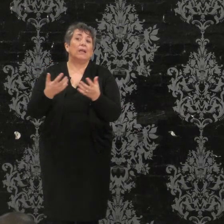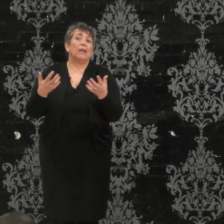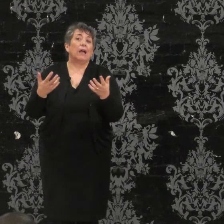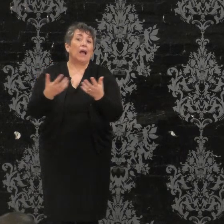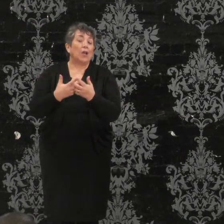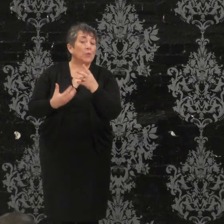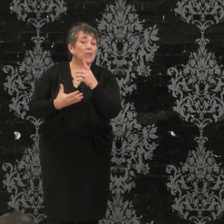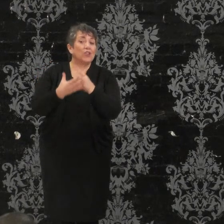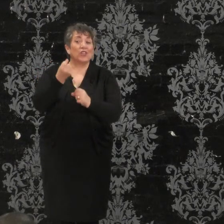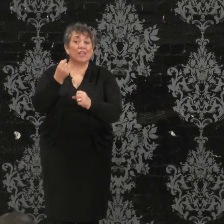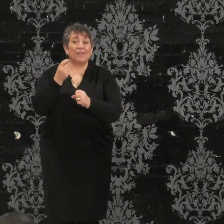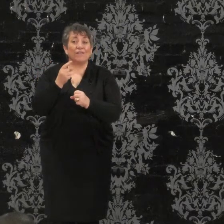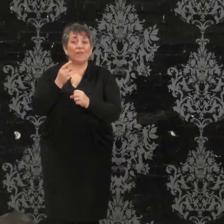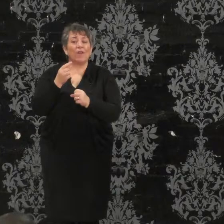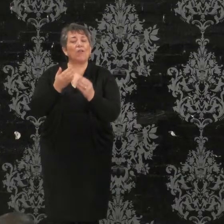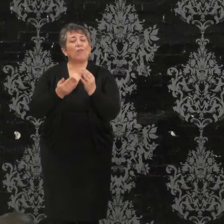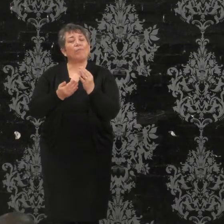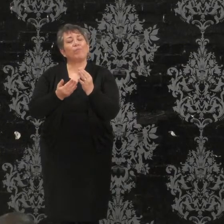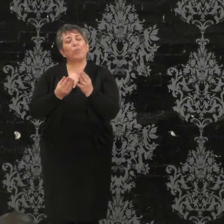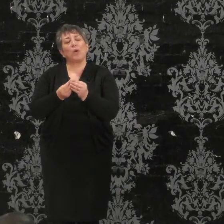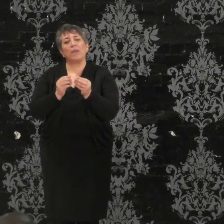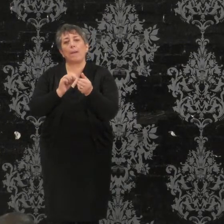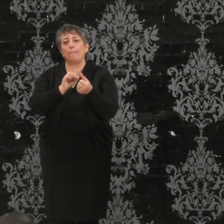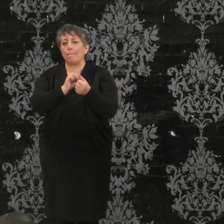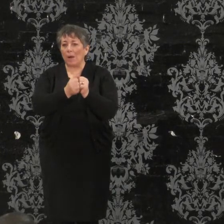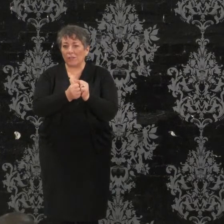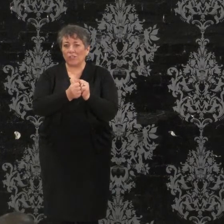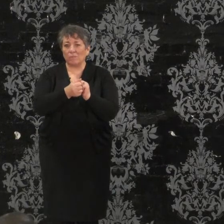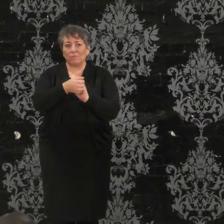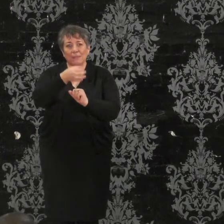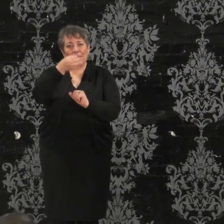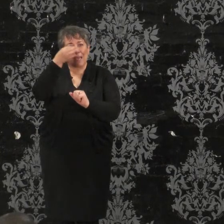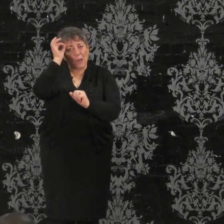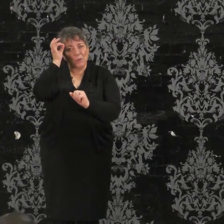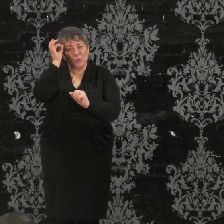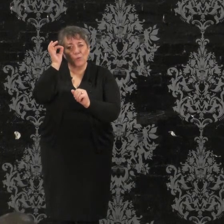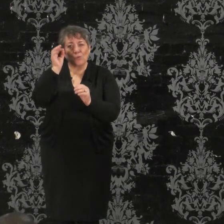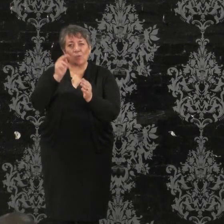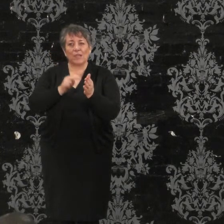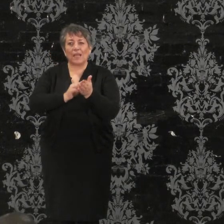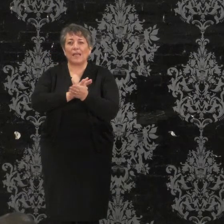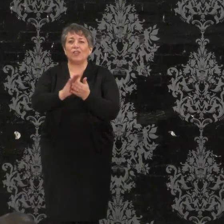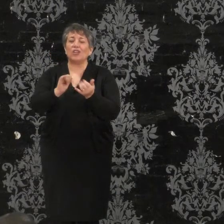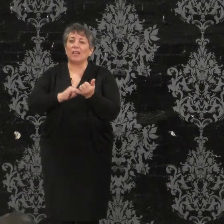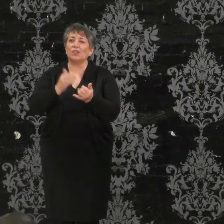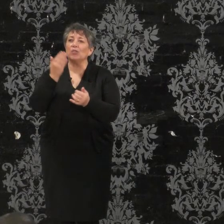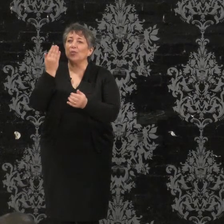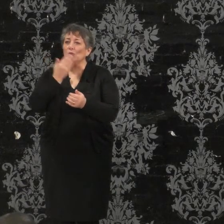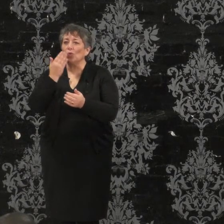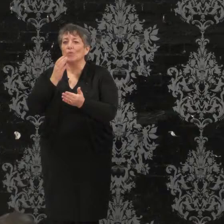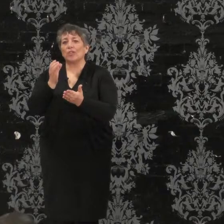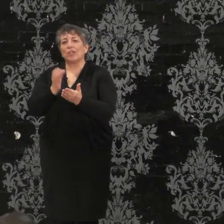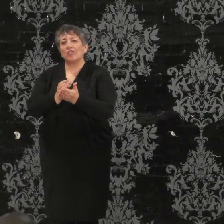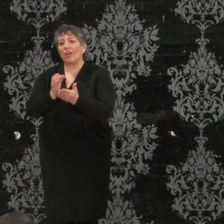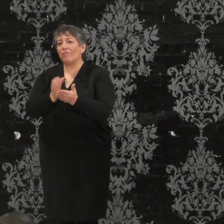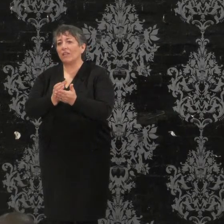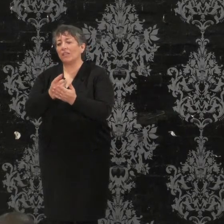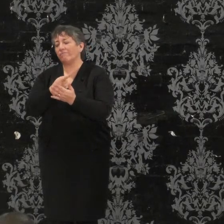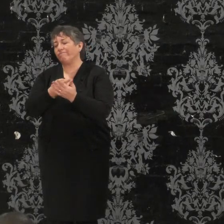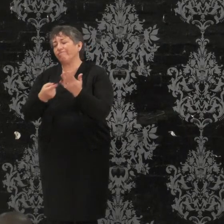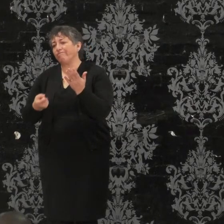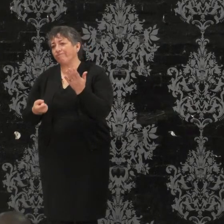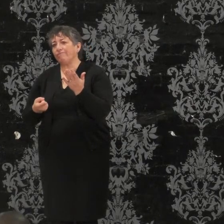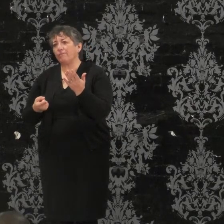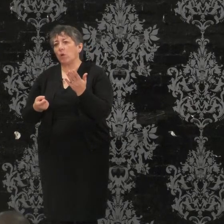partnership with councils, the NHS, schools, charities, and others,